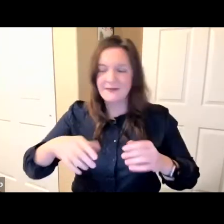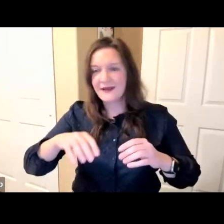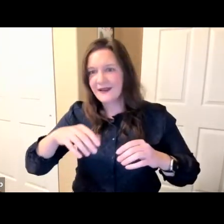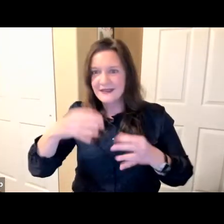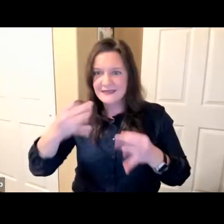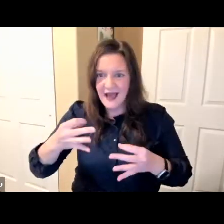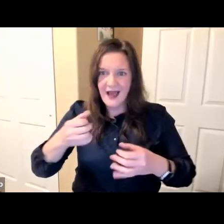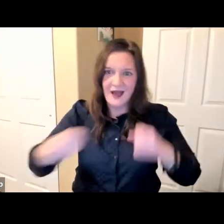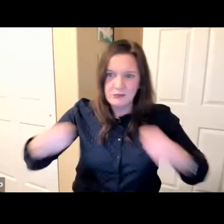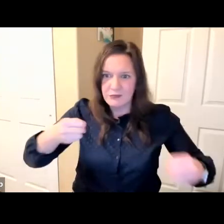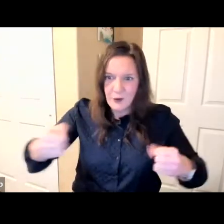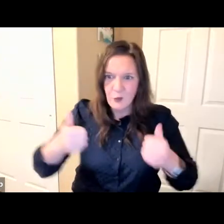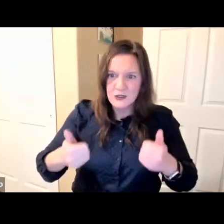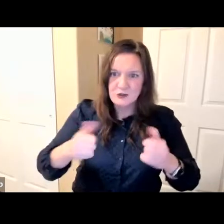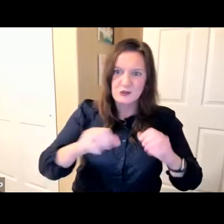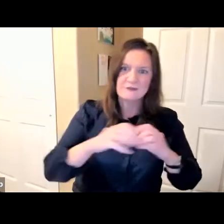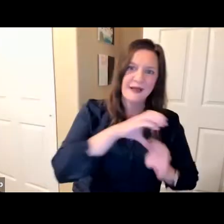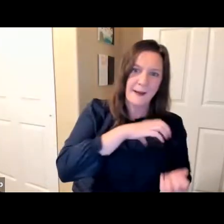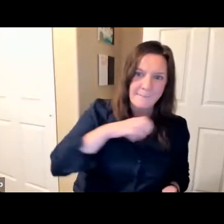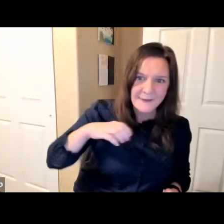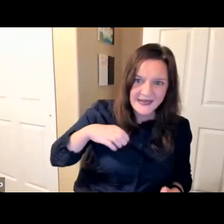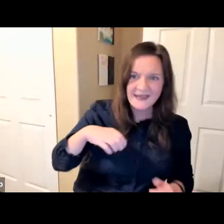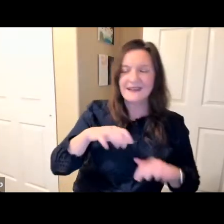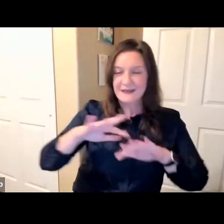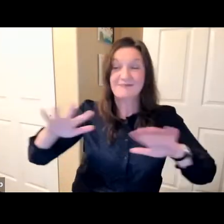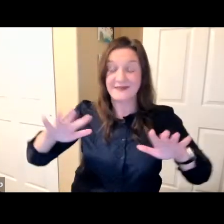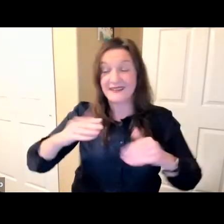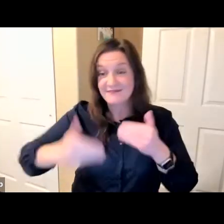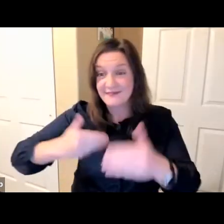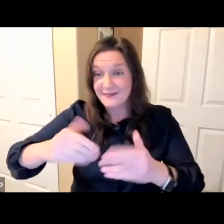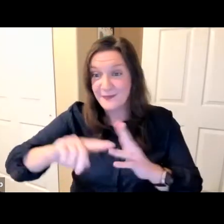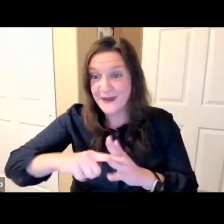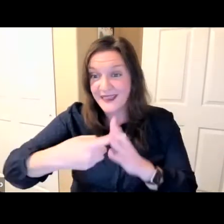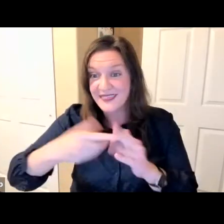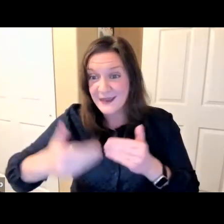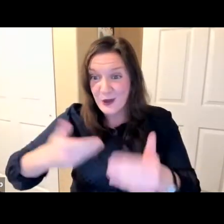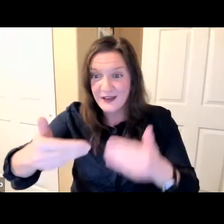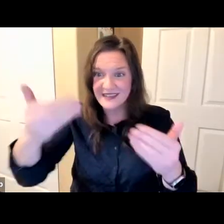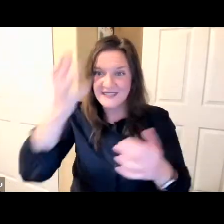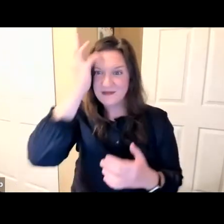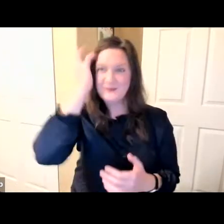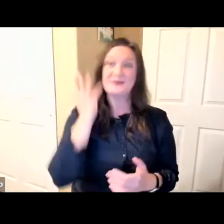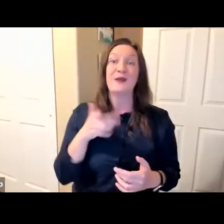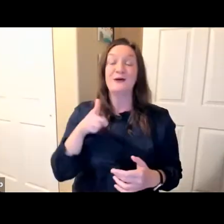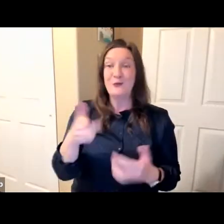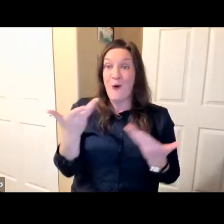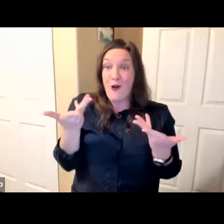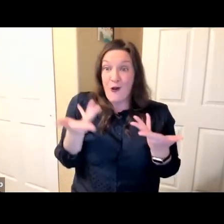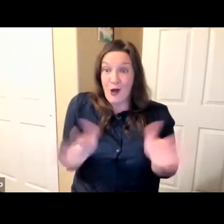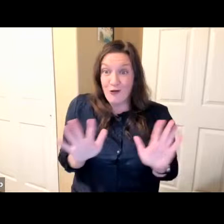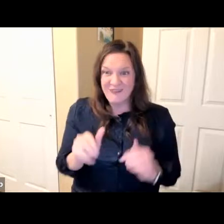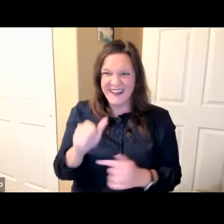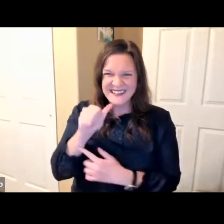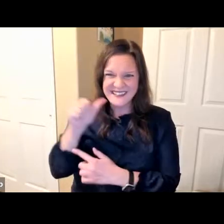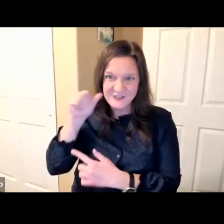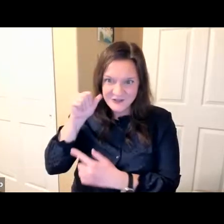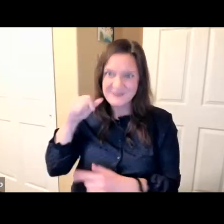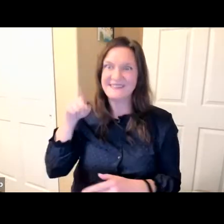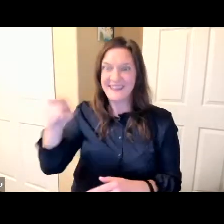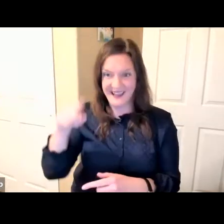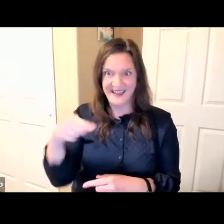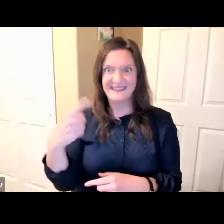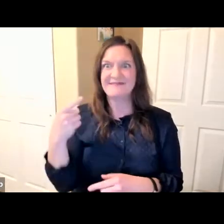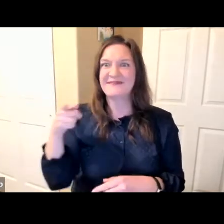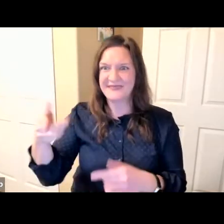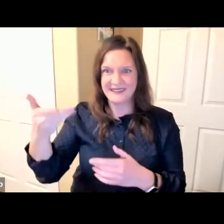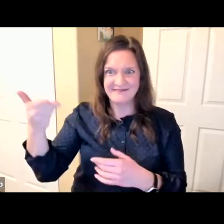come in, and then the legislature will meet and determine who goes to what committees and begin that process.